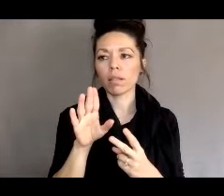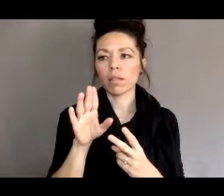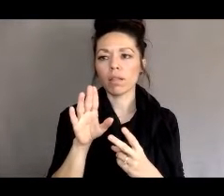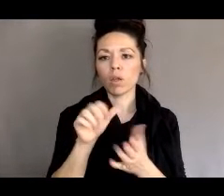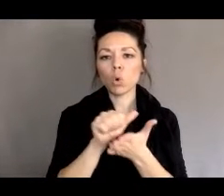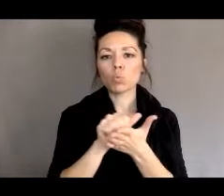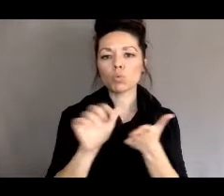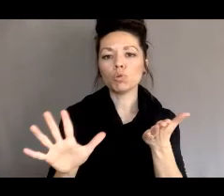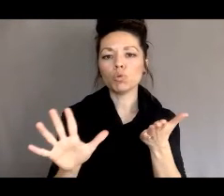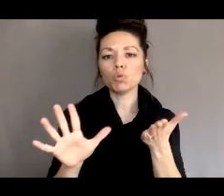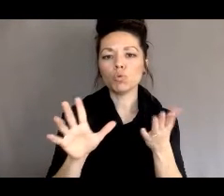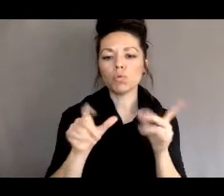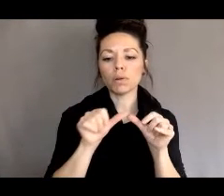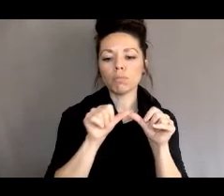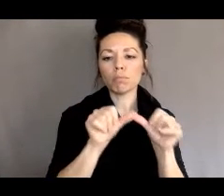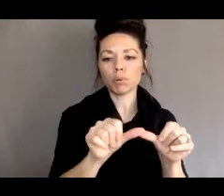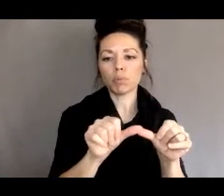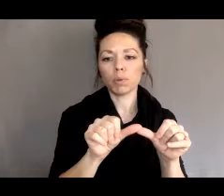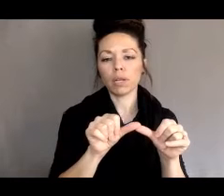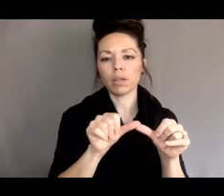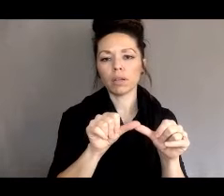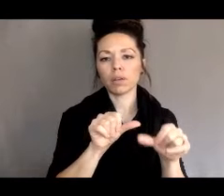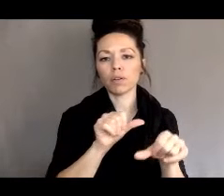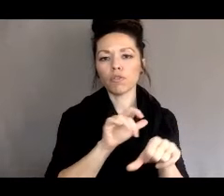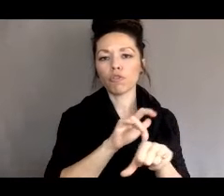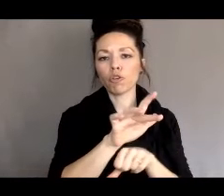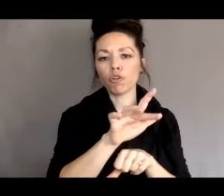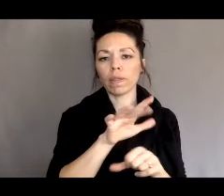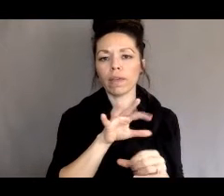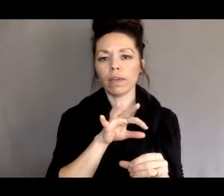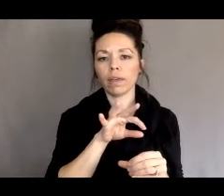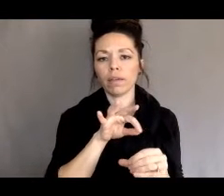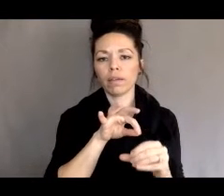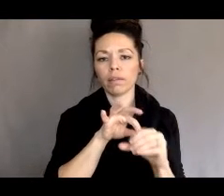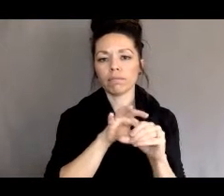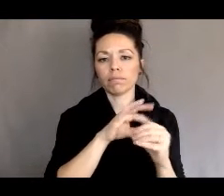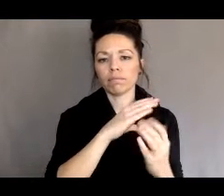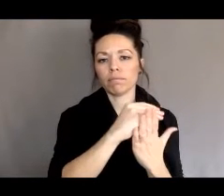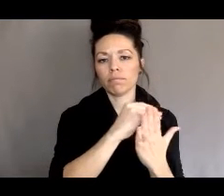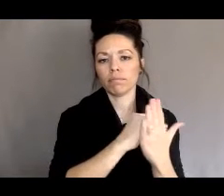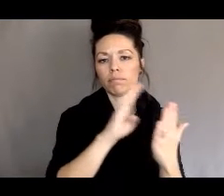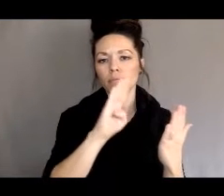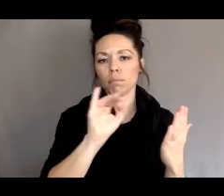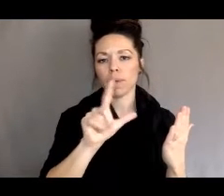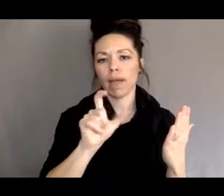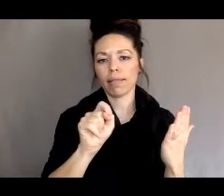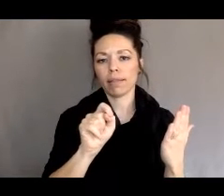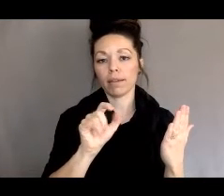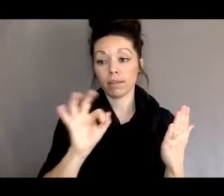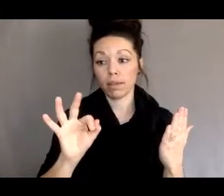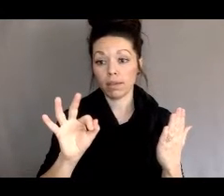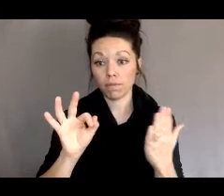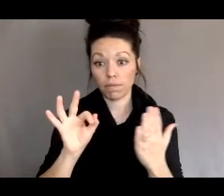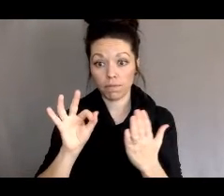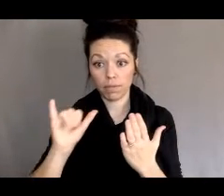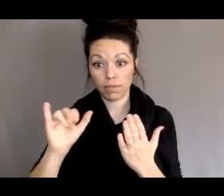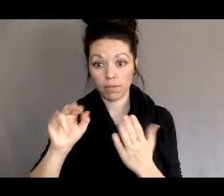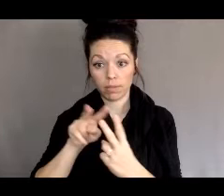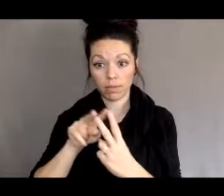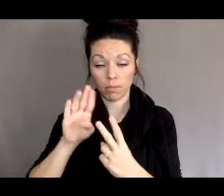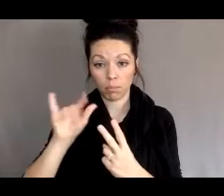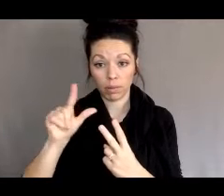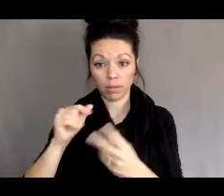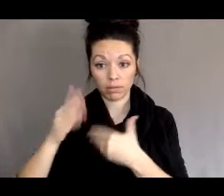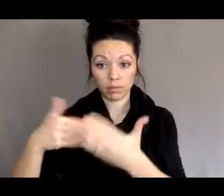voting ballot list. So if those bills were to go through the legislative process and be